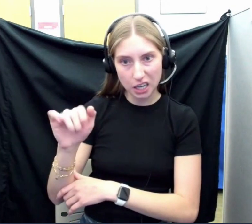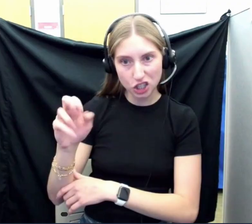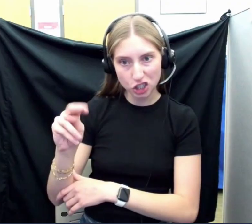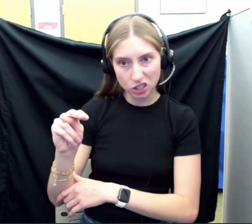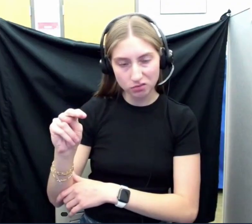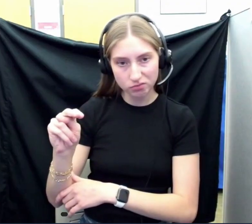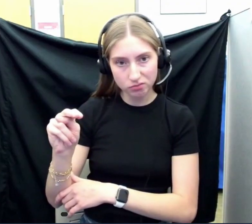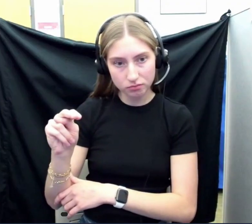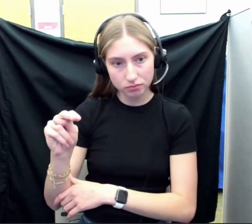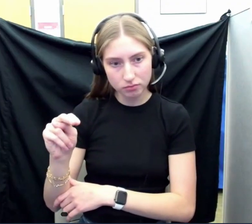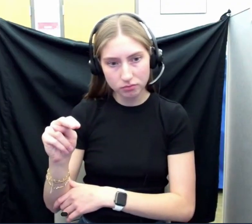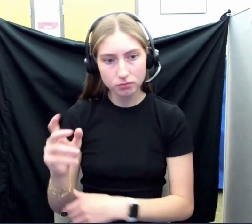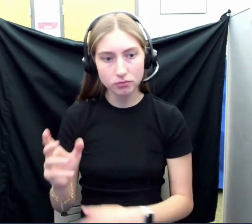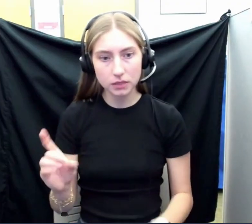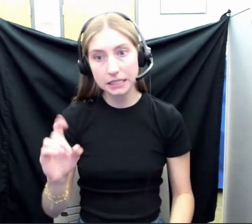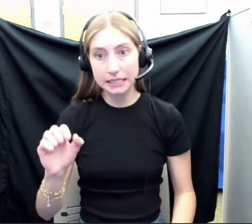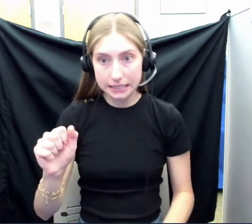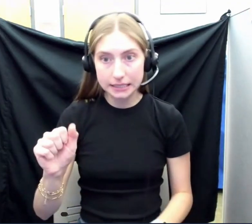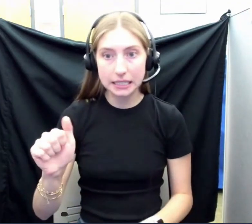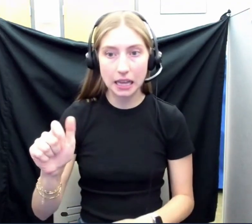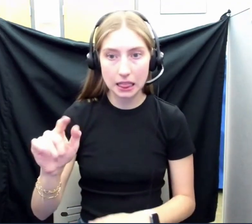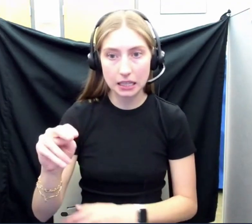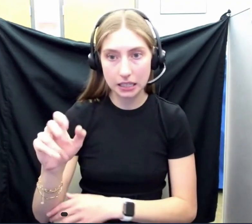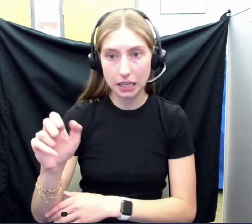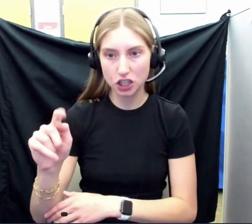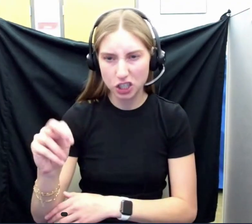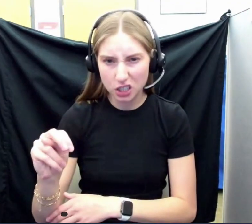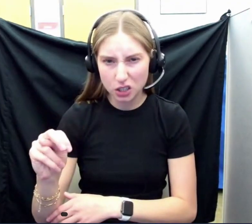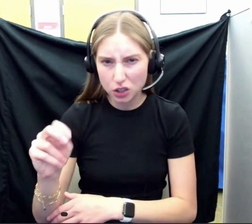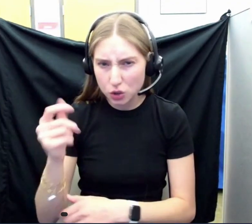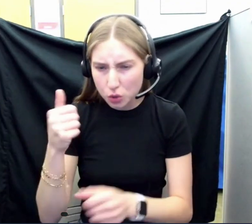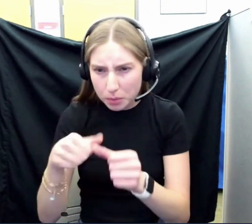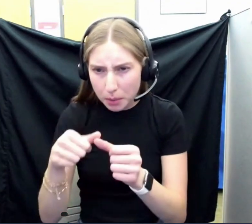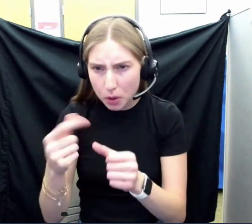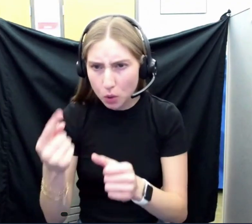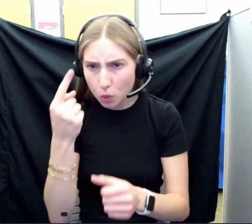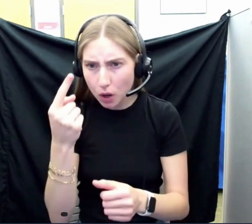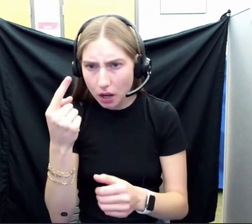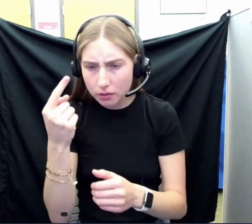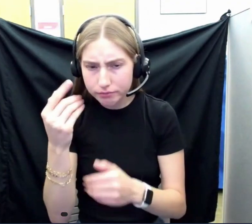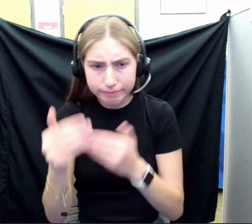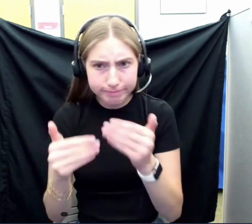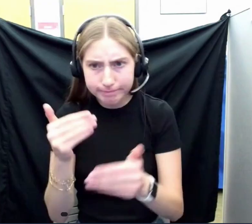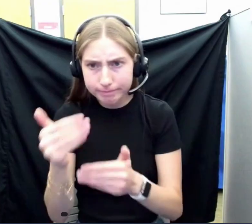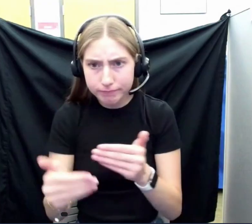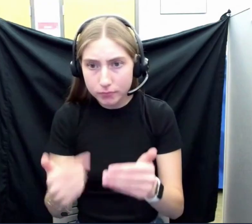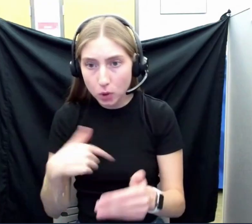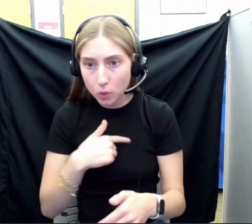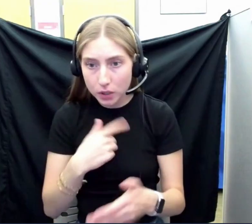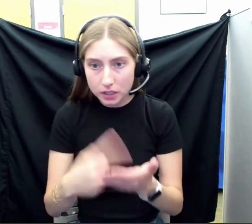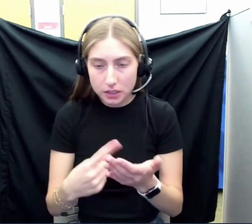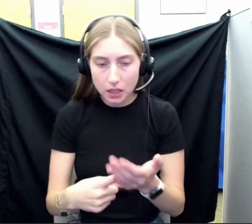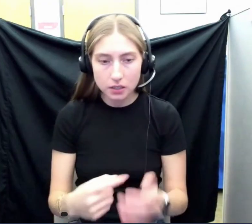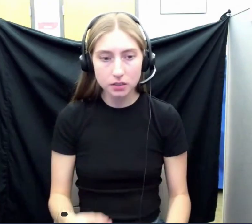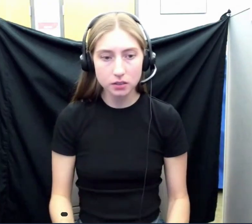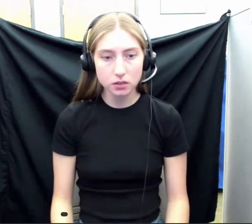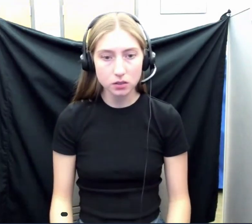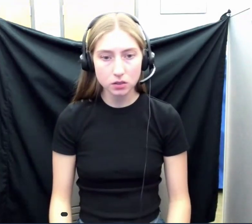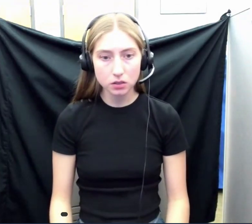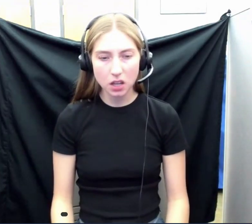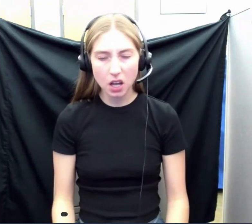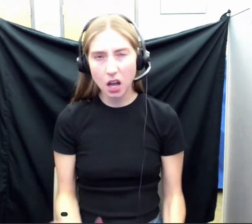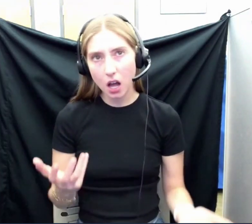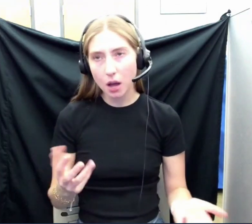Desalination. One method used evaporation. Remember what that was? The water evaporates and the salt stays.